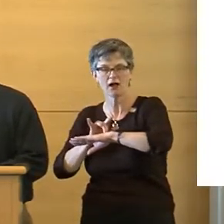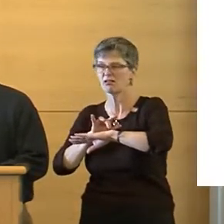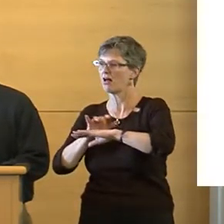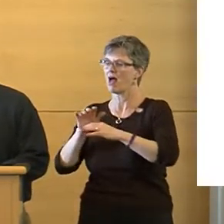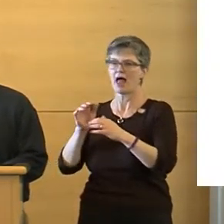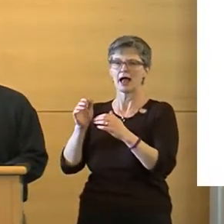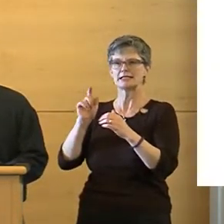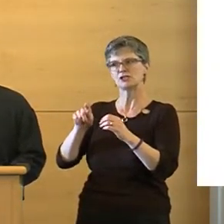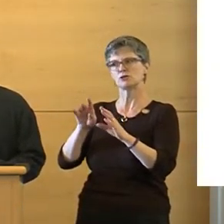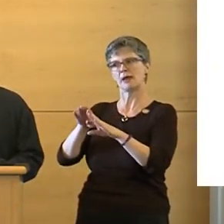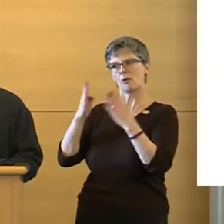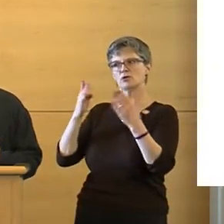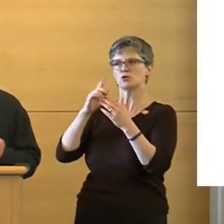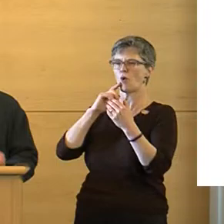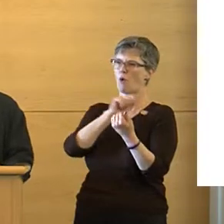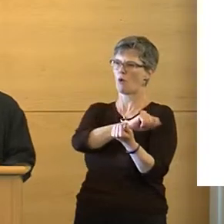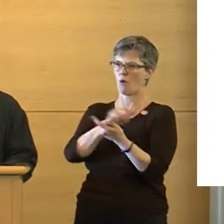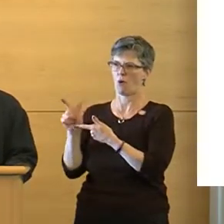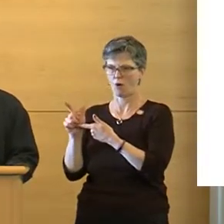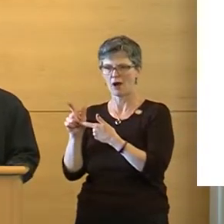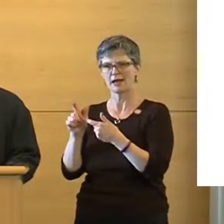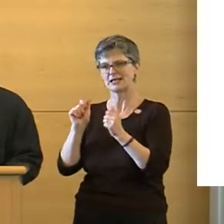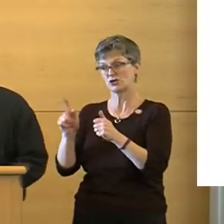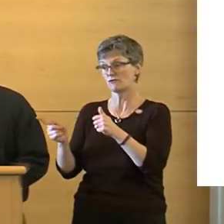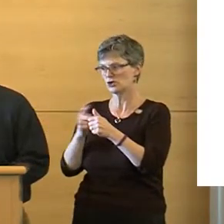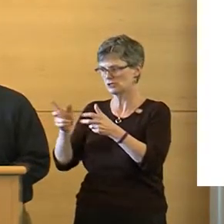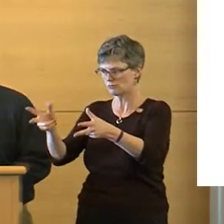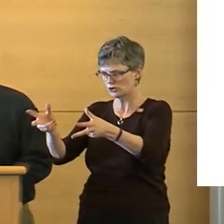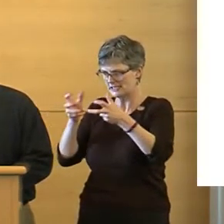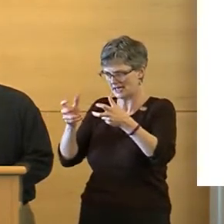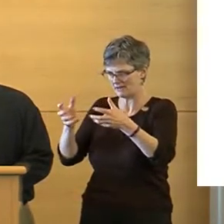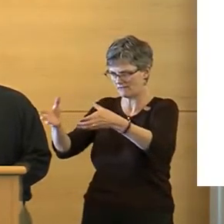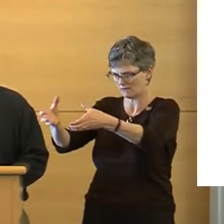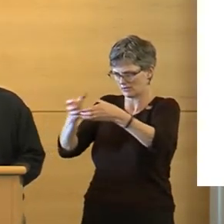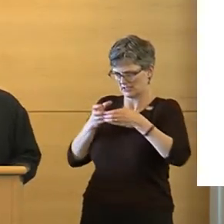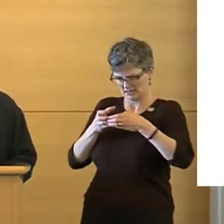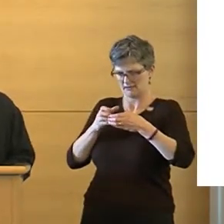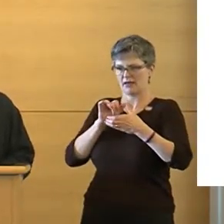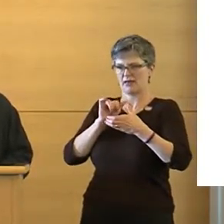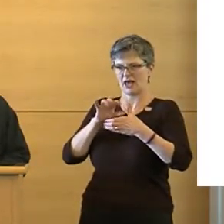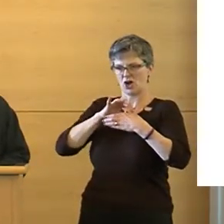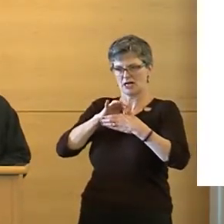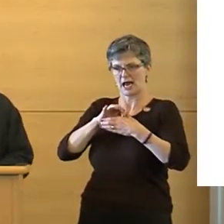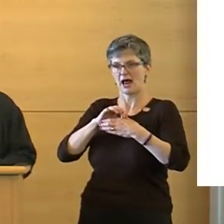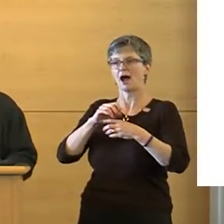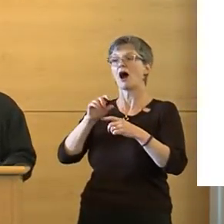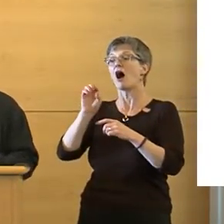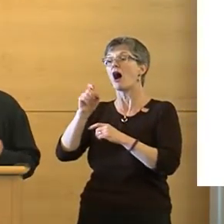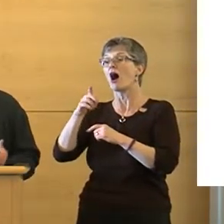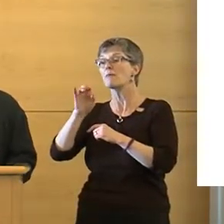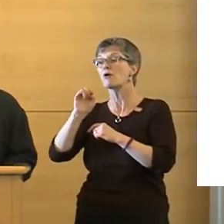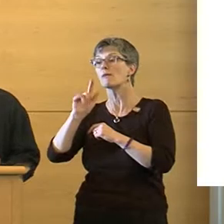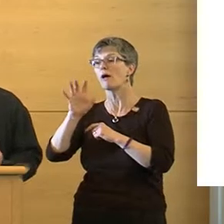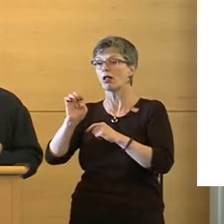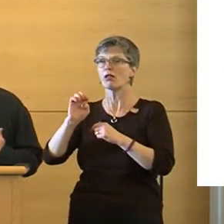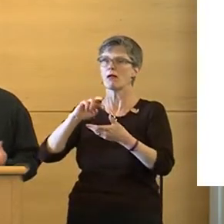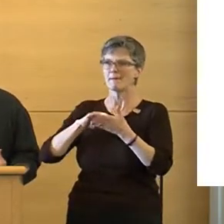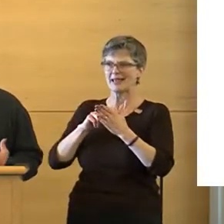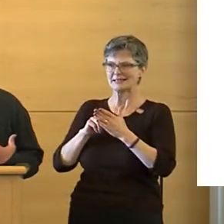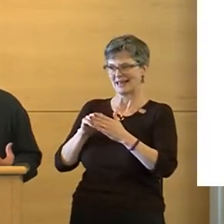that content needs to be perceivable, regardless of how you might perceive it, maybe visually,